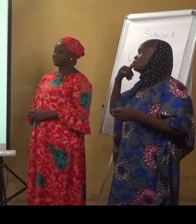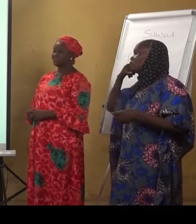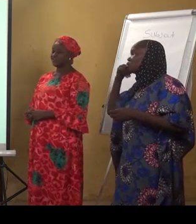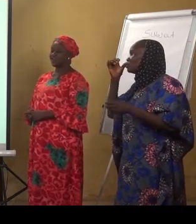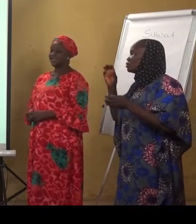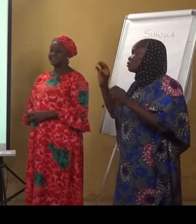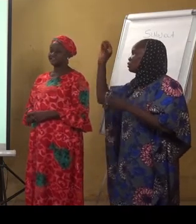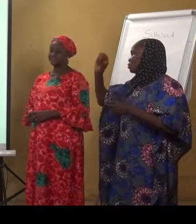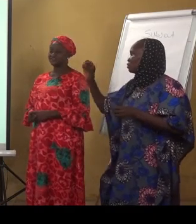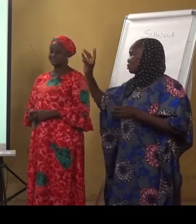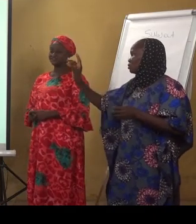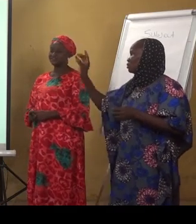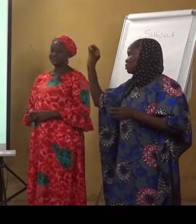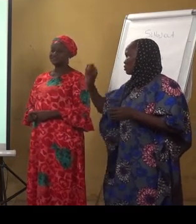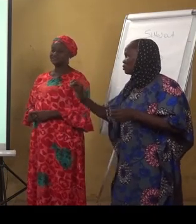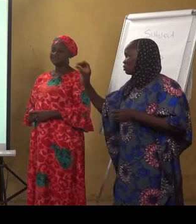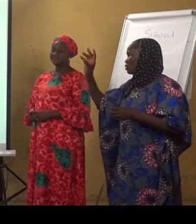is